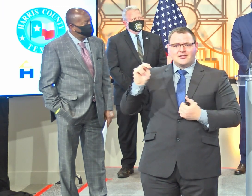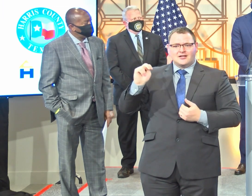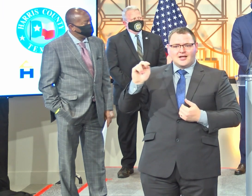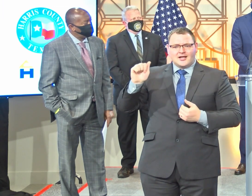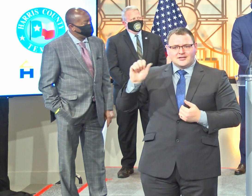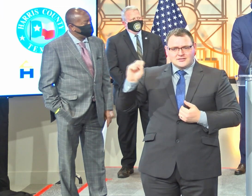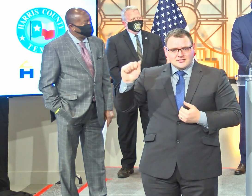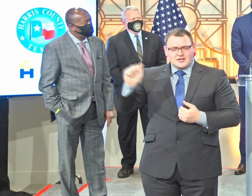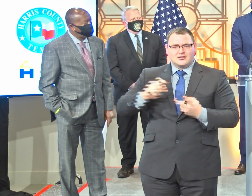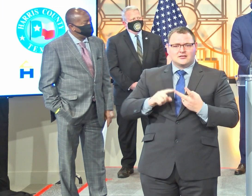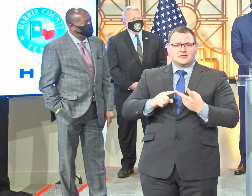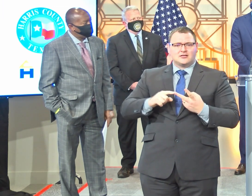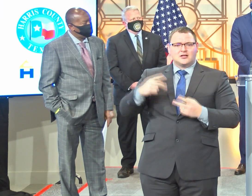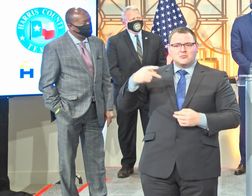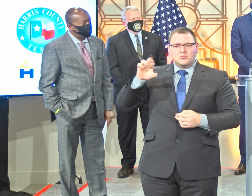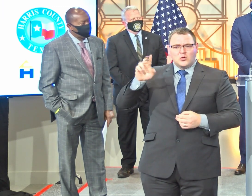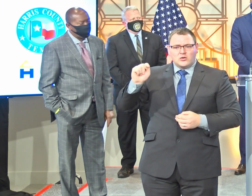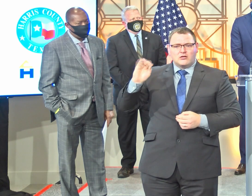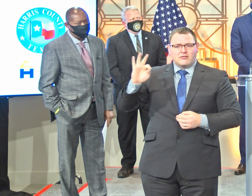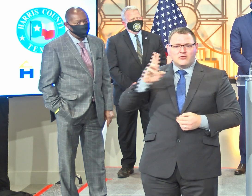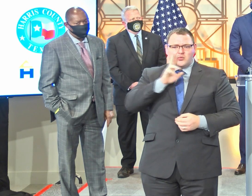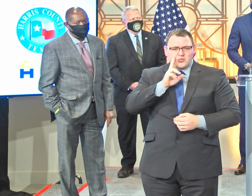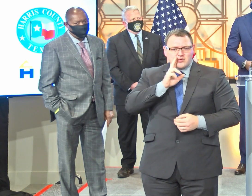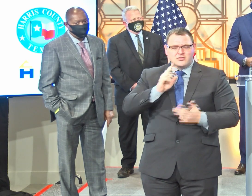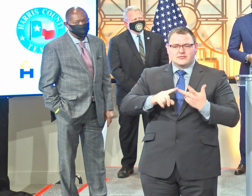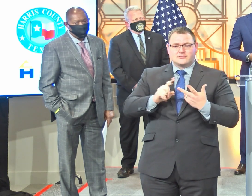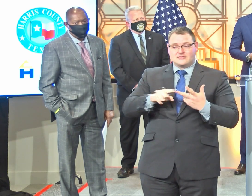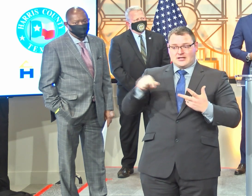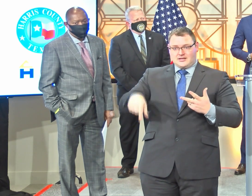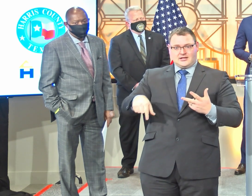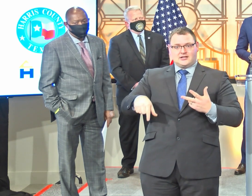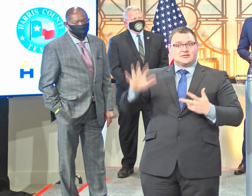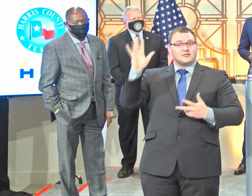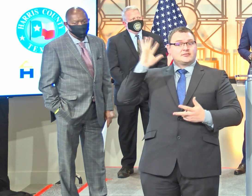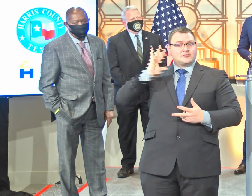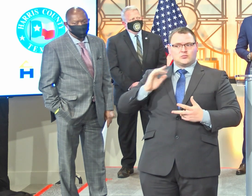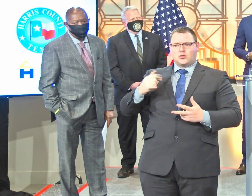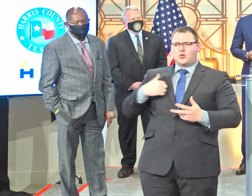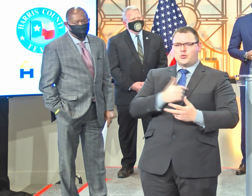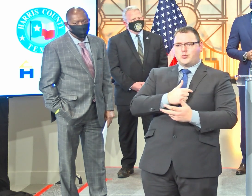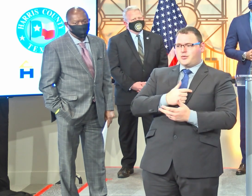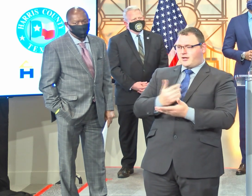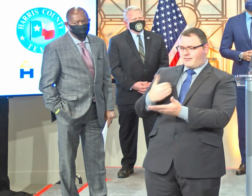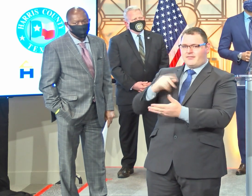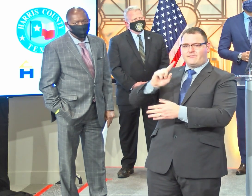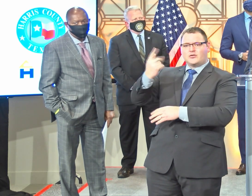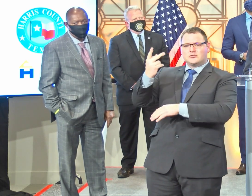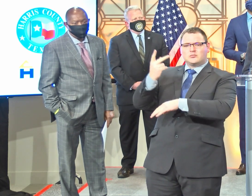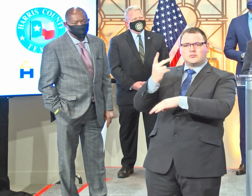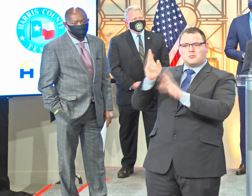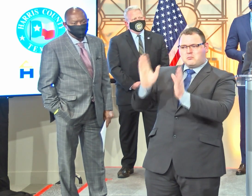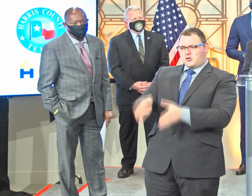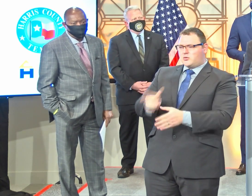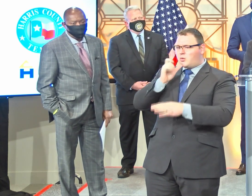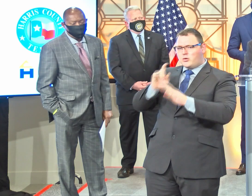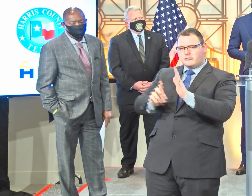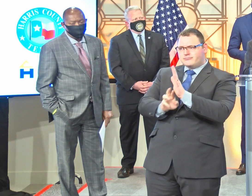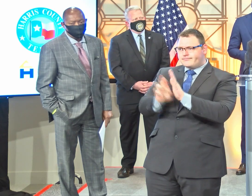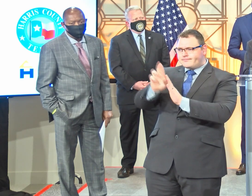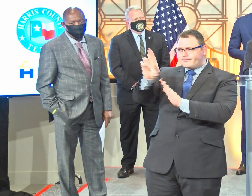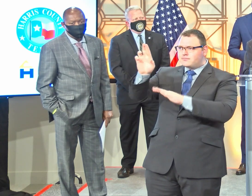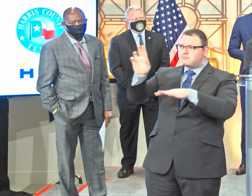Turner and his staff, the partnership that Judge Hidalgo and Commissioner Ellis and myself are bringing